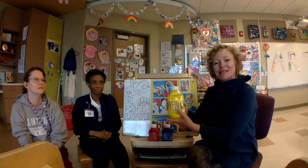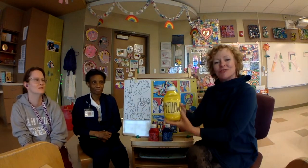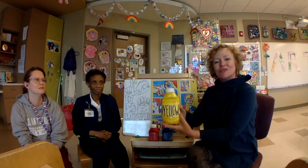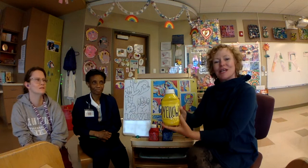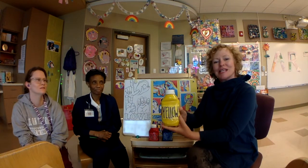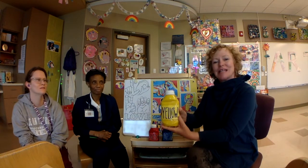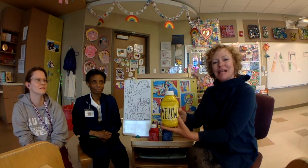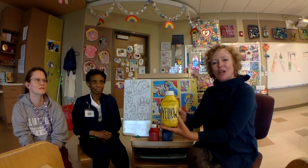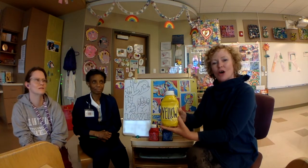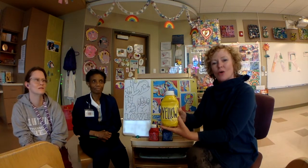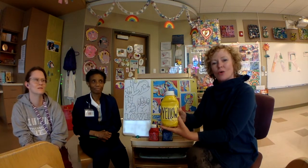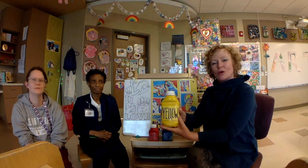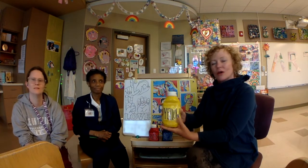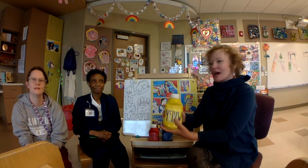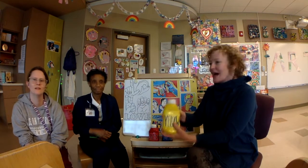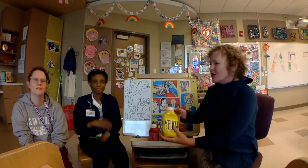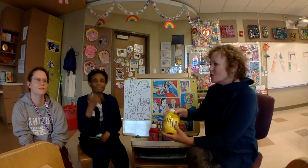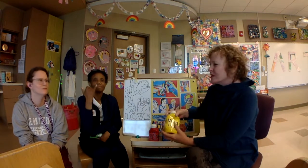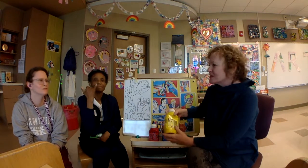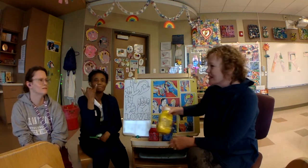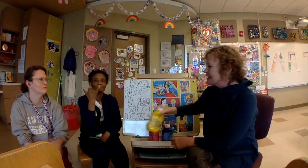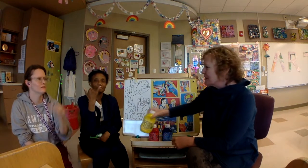is yellow. How do we say yellow?